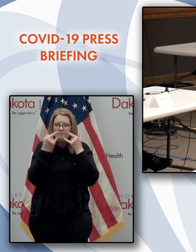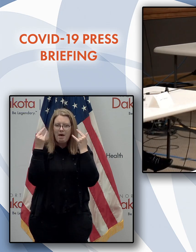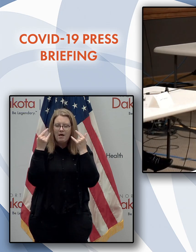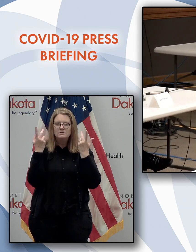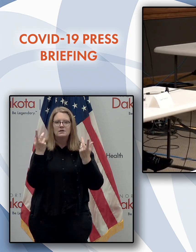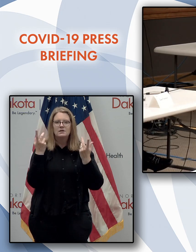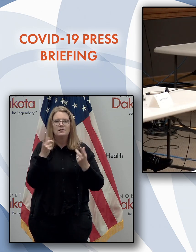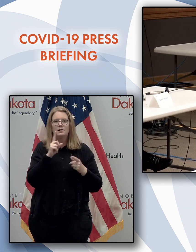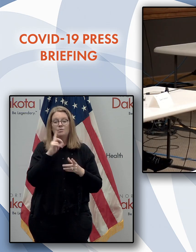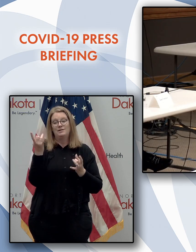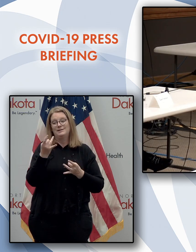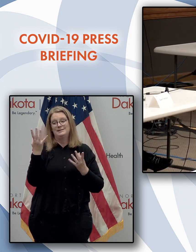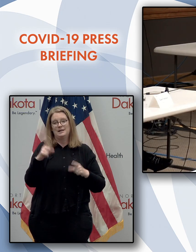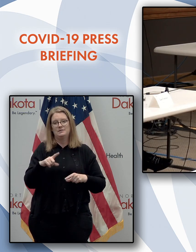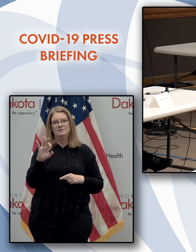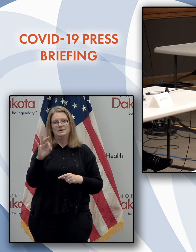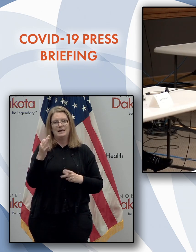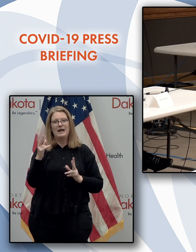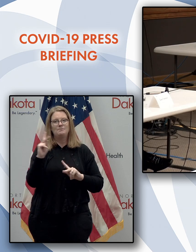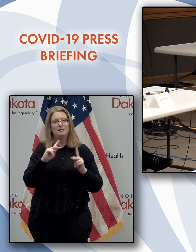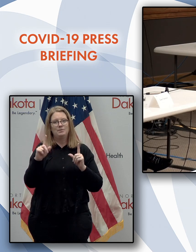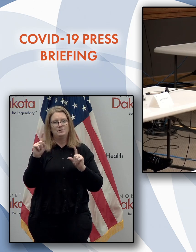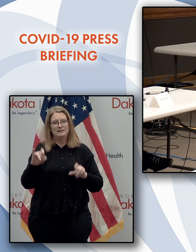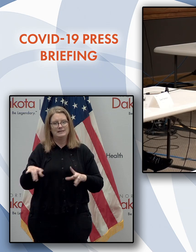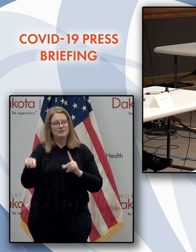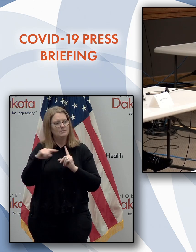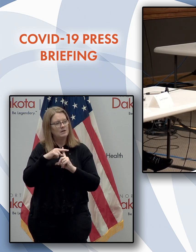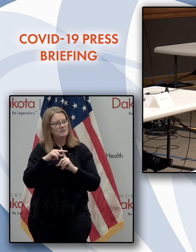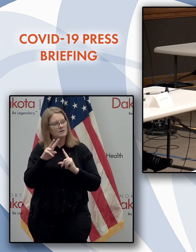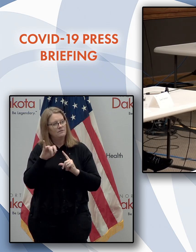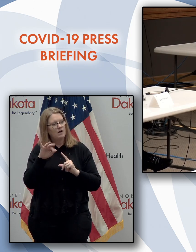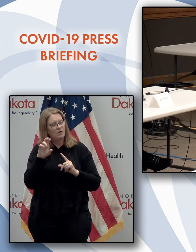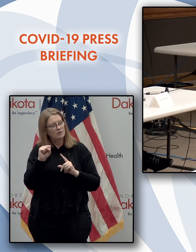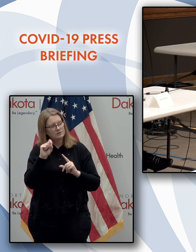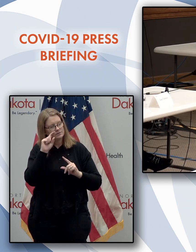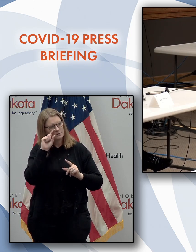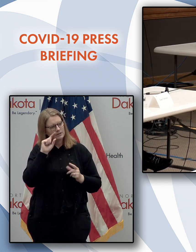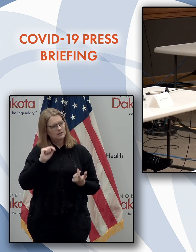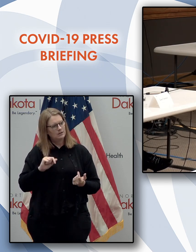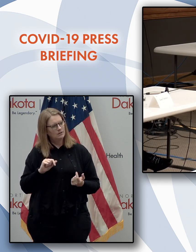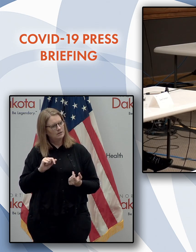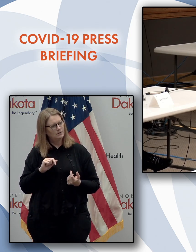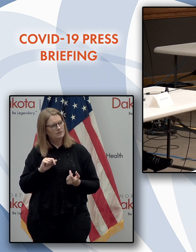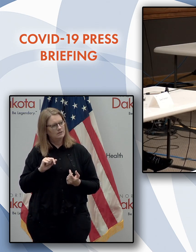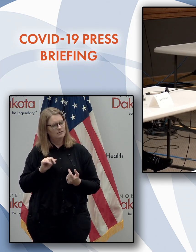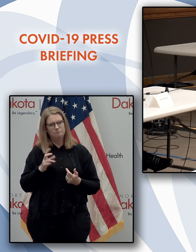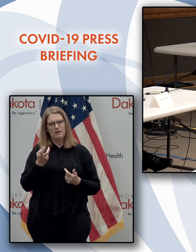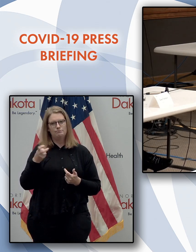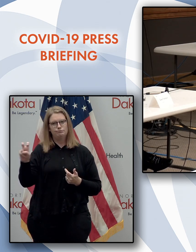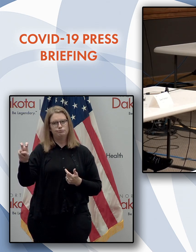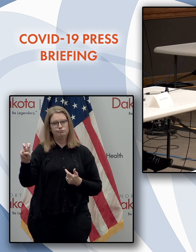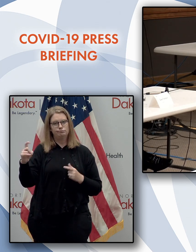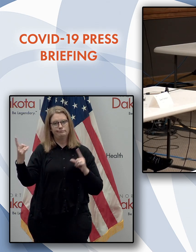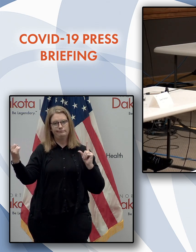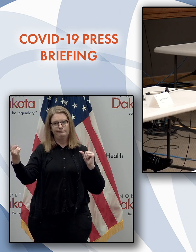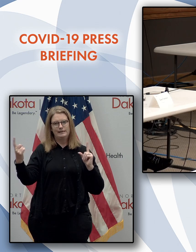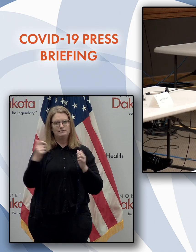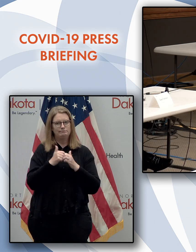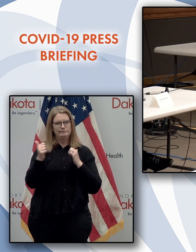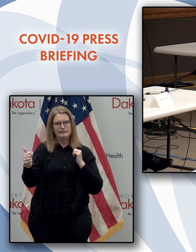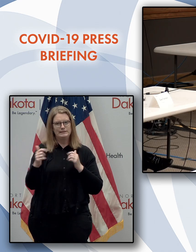turned into a disaster now. There are 9 people there who tested positive for the virus, and they switched to virtual